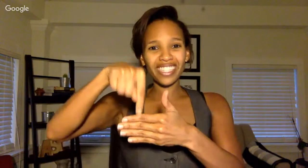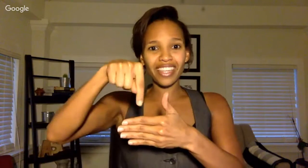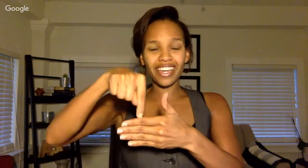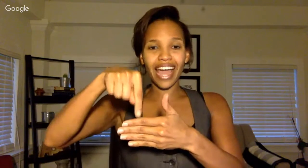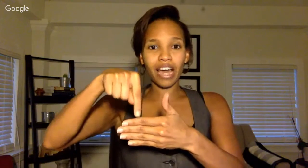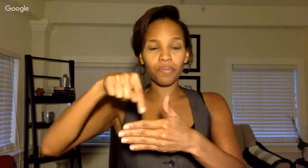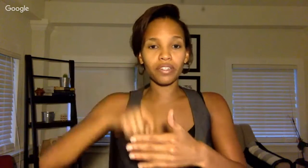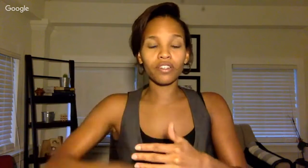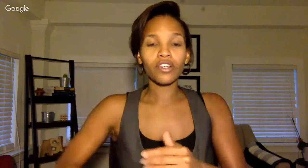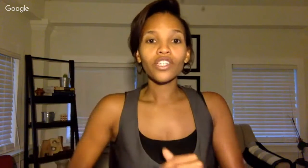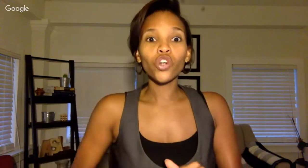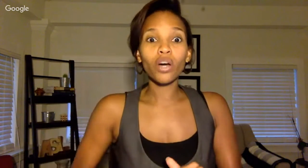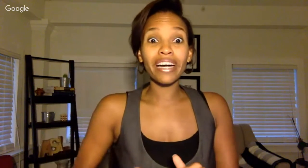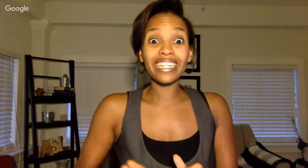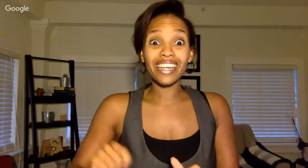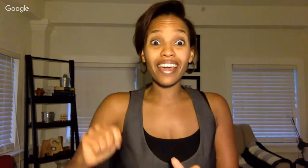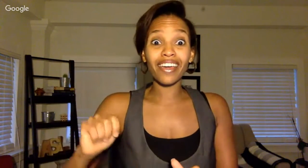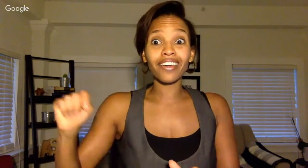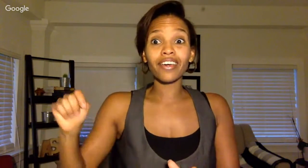thing happened. So I might say,